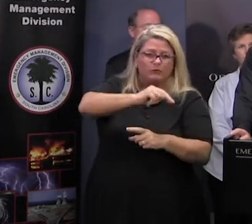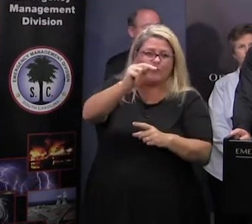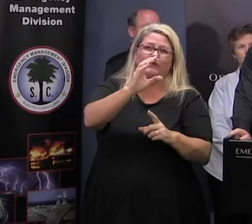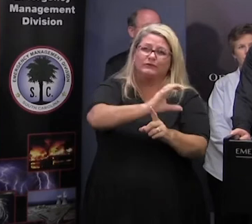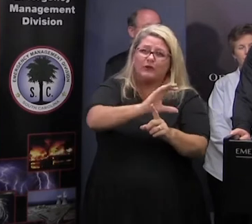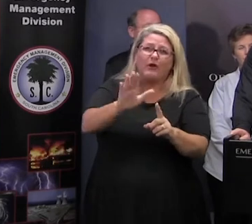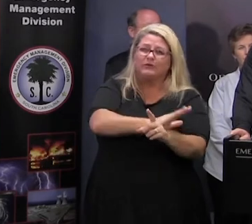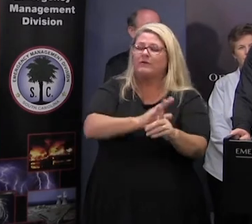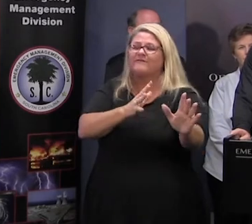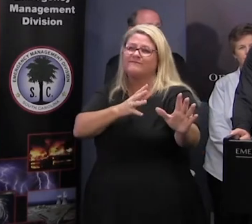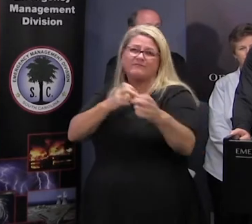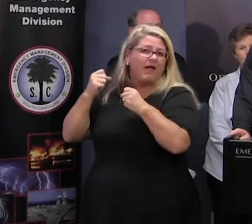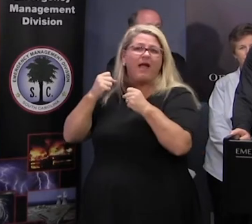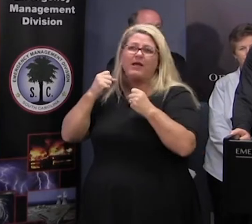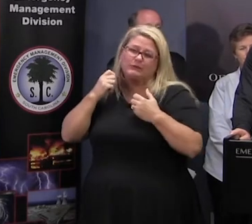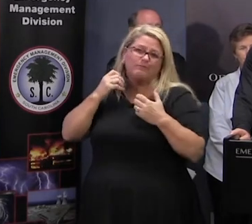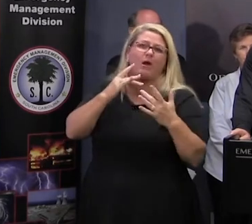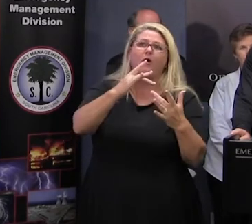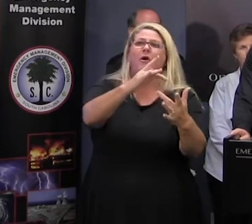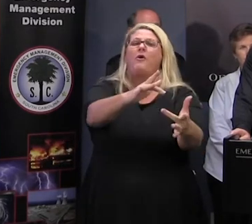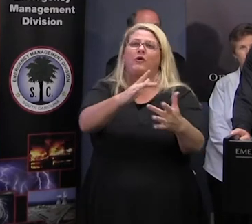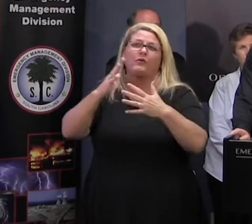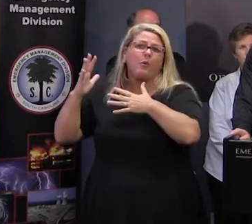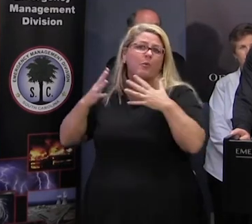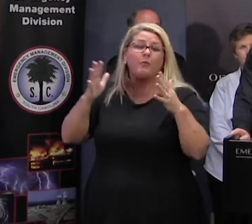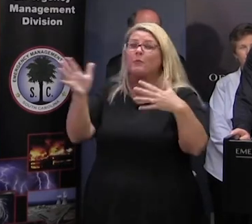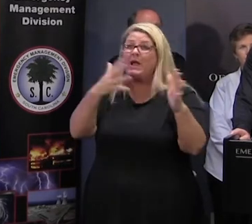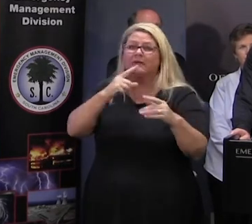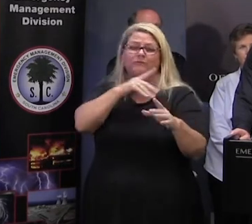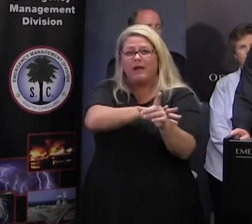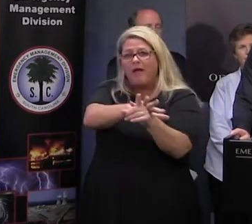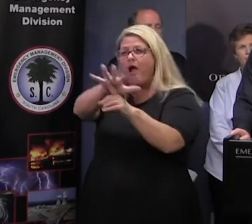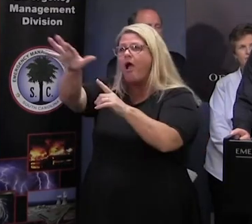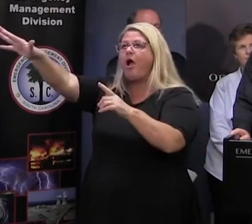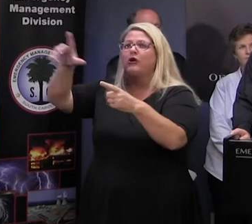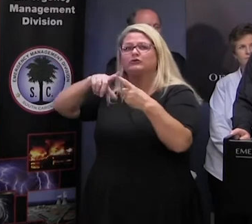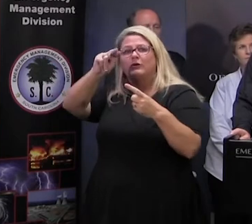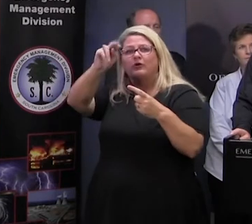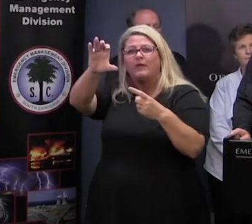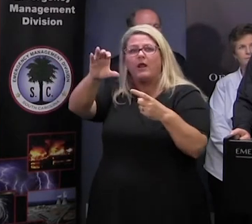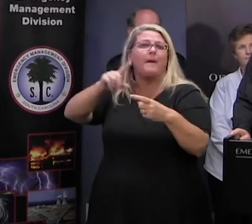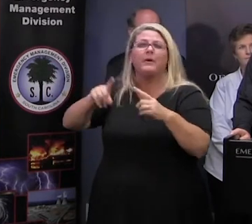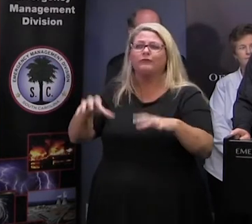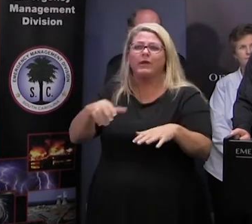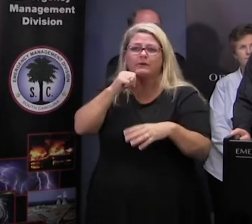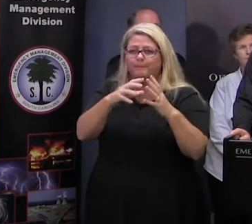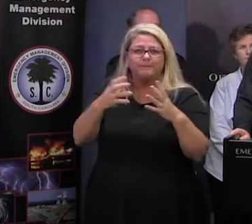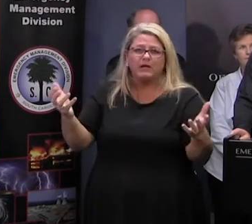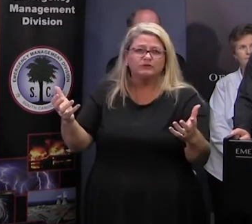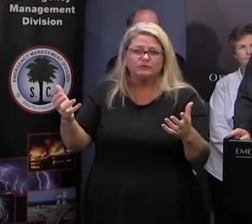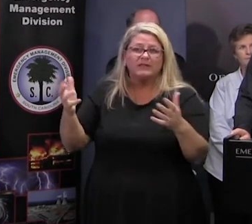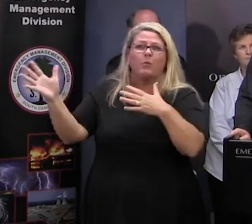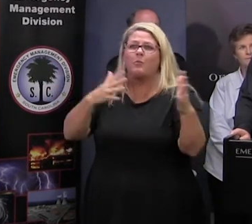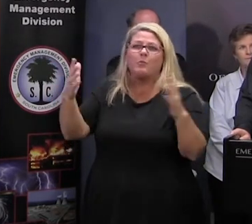quick forward speed that had high inland winds that pushed all the way through the state into North Carolina, and very little rainfall associated compared to